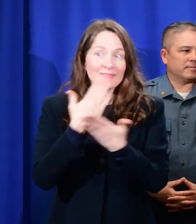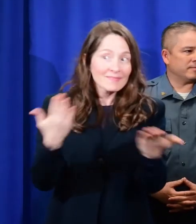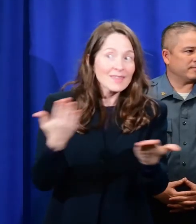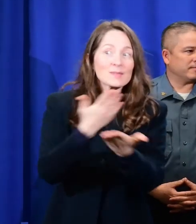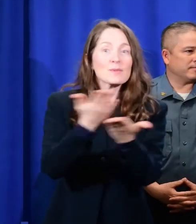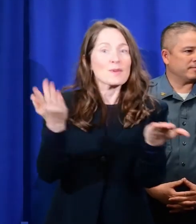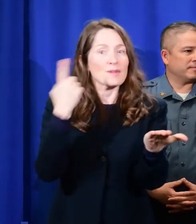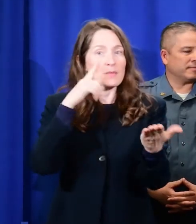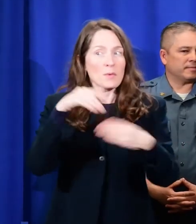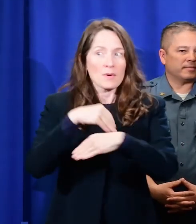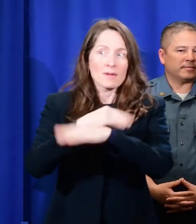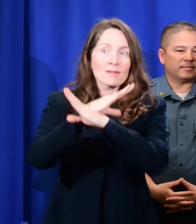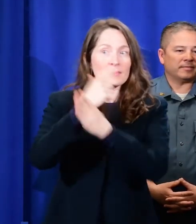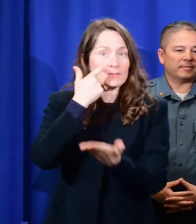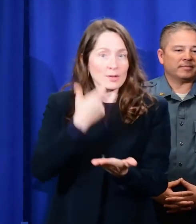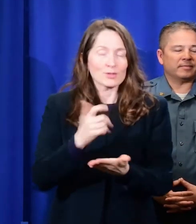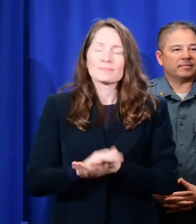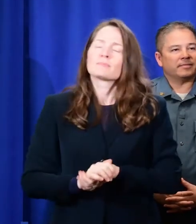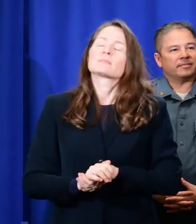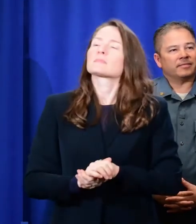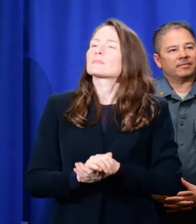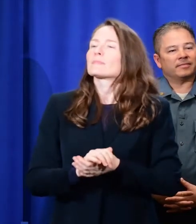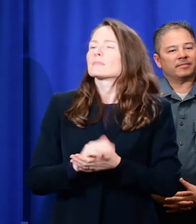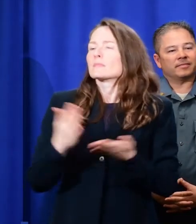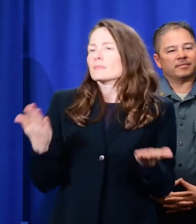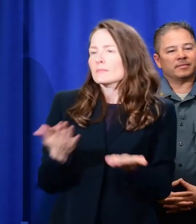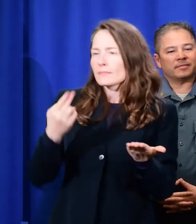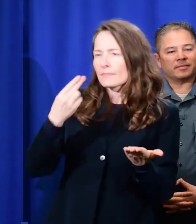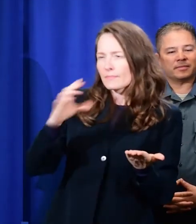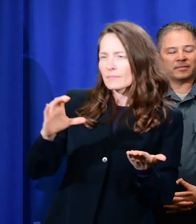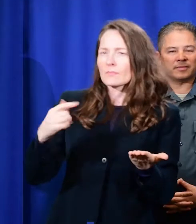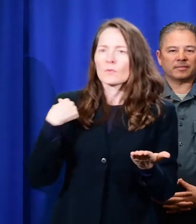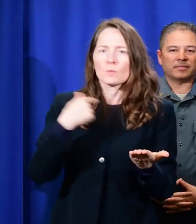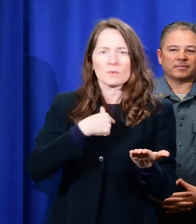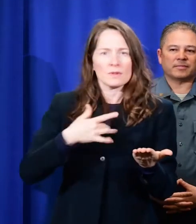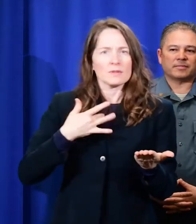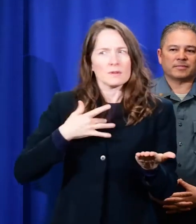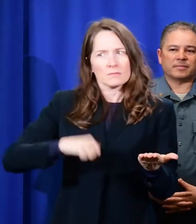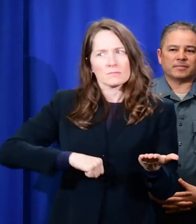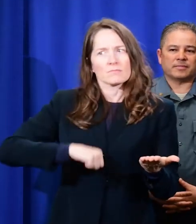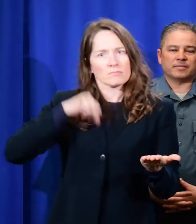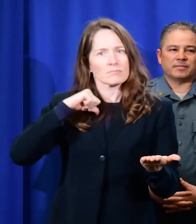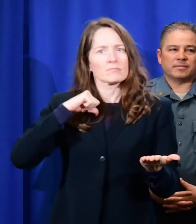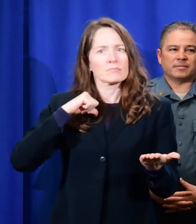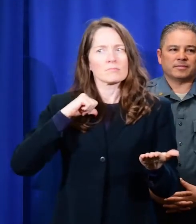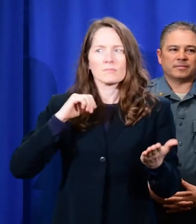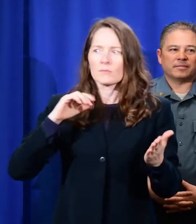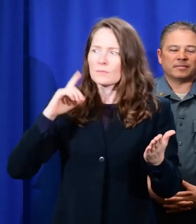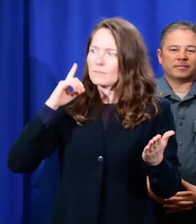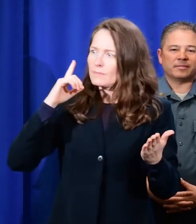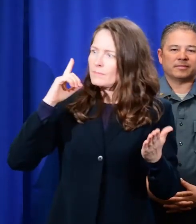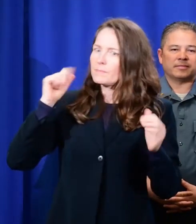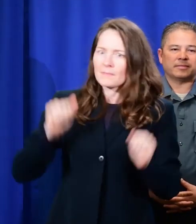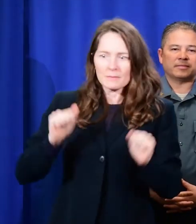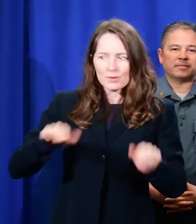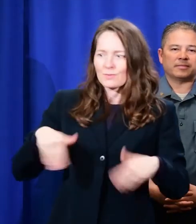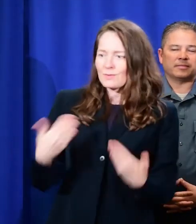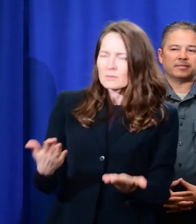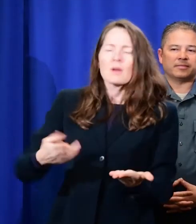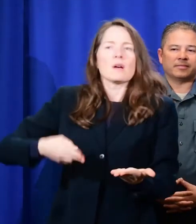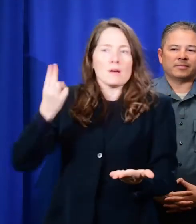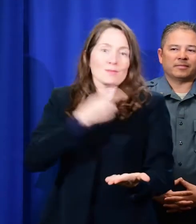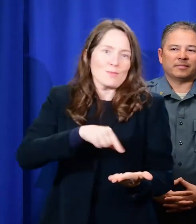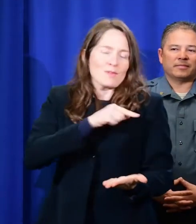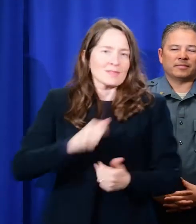In Howard County, we pride ourselves on providing a high quality of life for all of our residents,